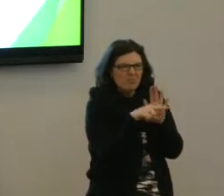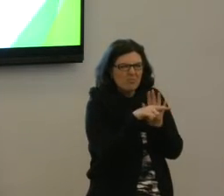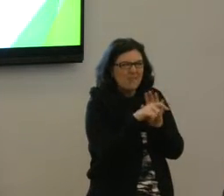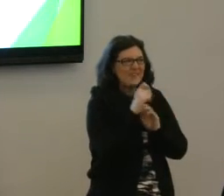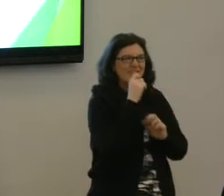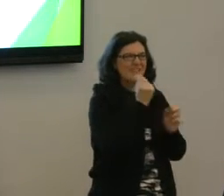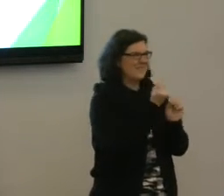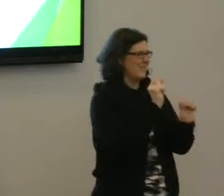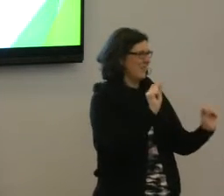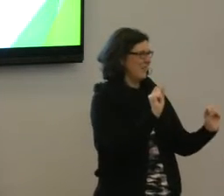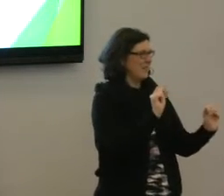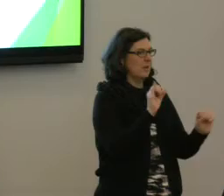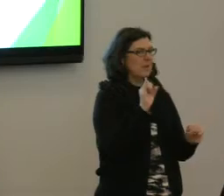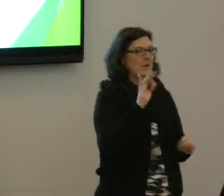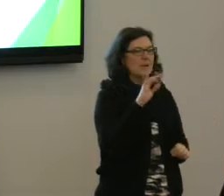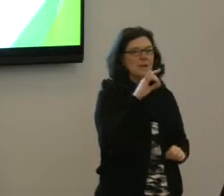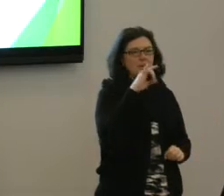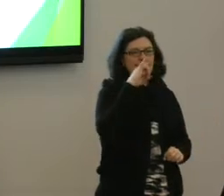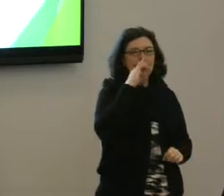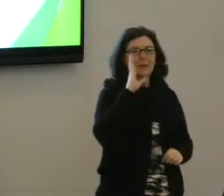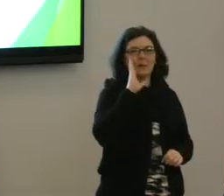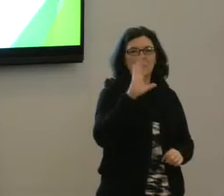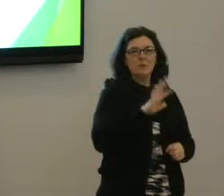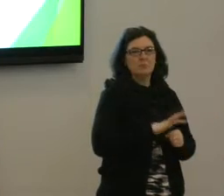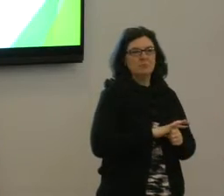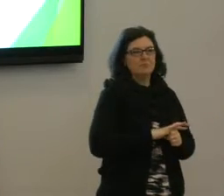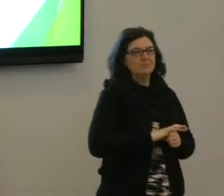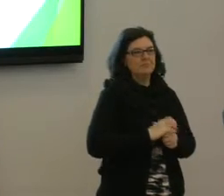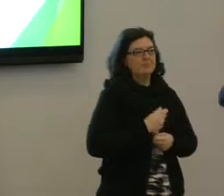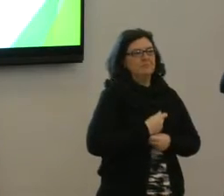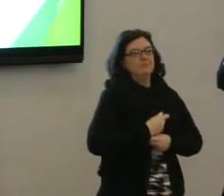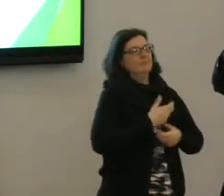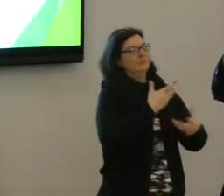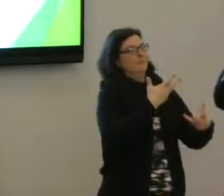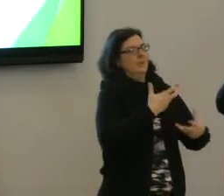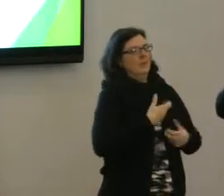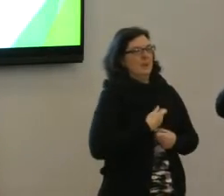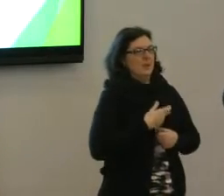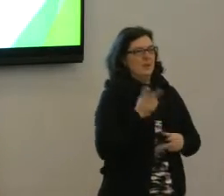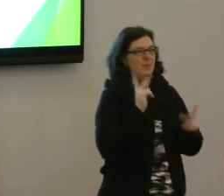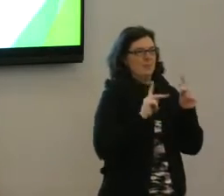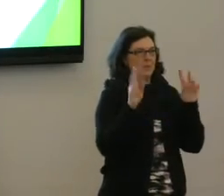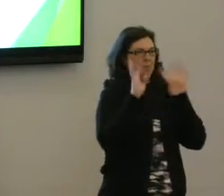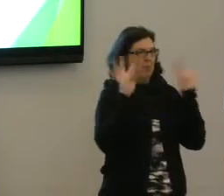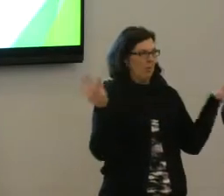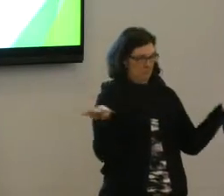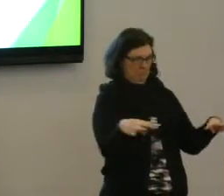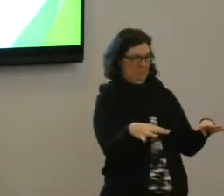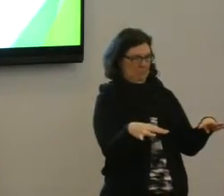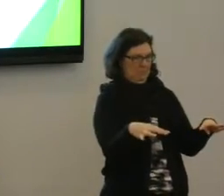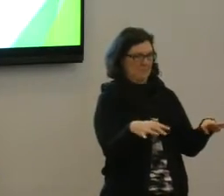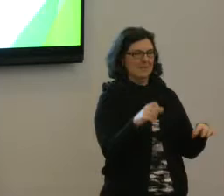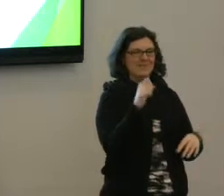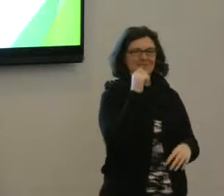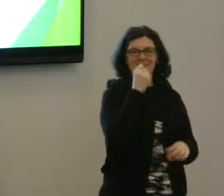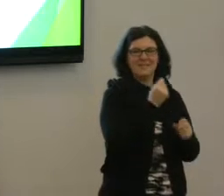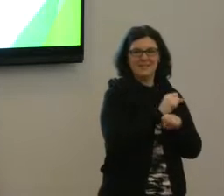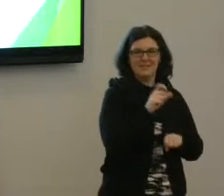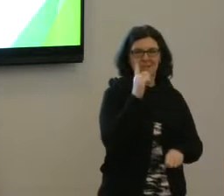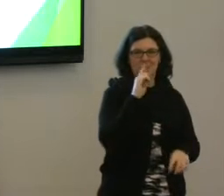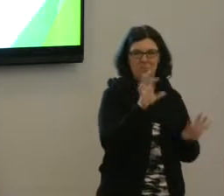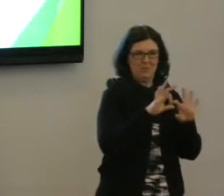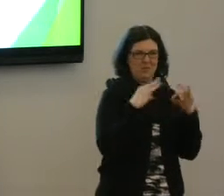a safe place if a kid's going to burst out and you get a whole circle of stares around you, as if that